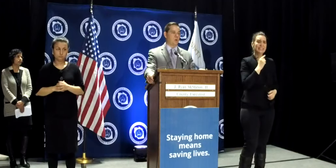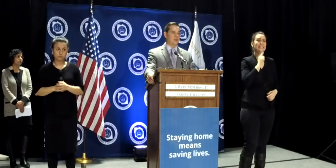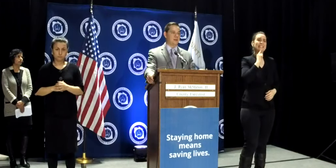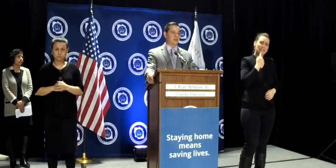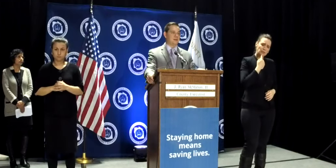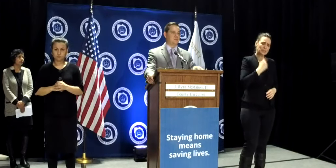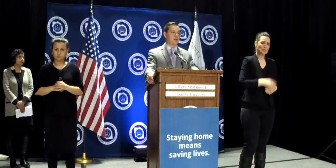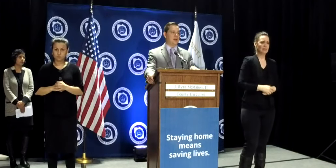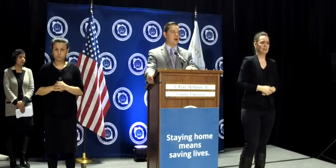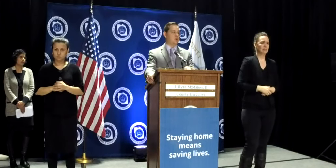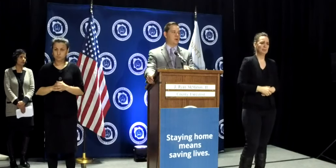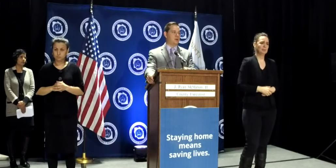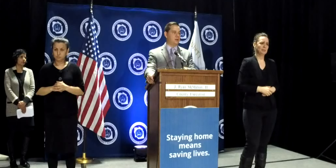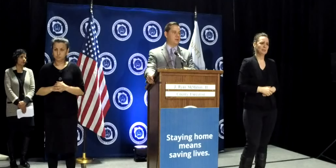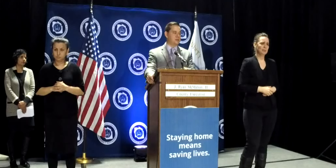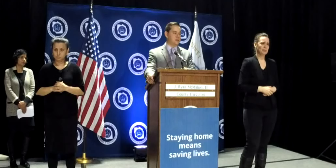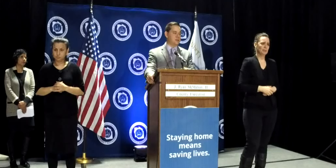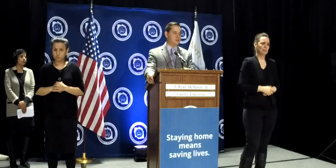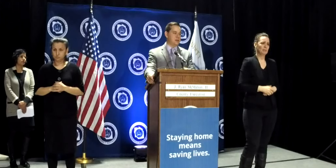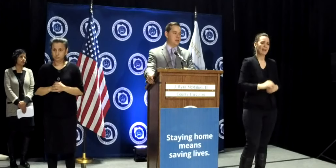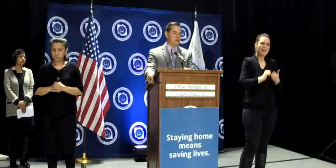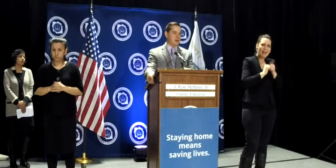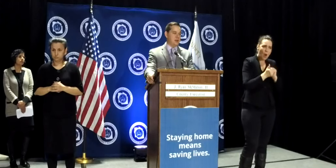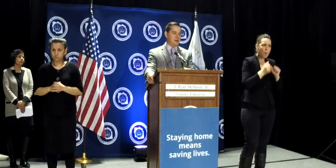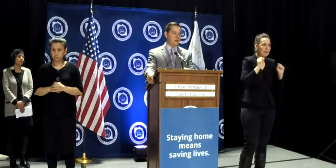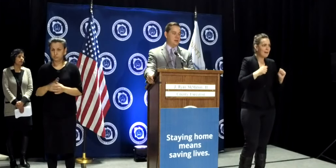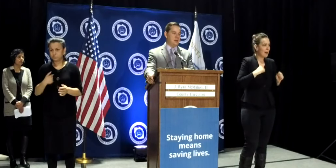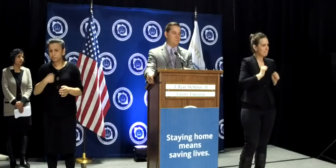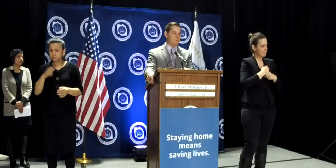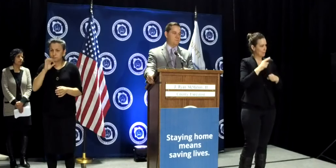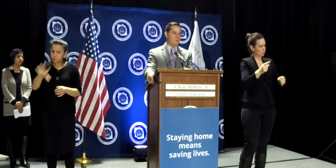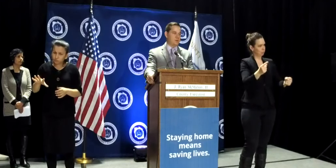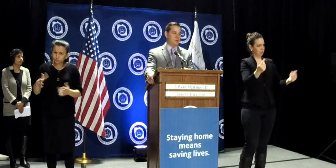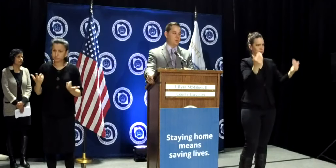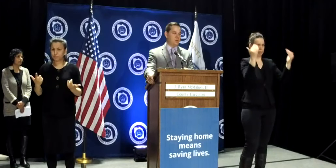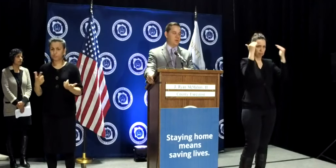much more we can explain how critical this is. And